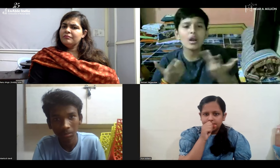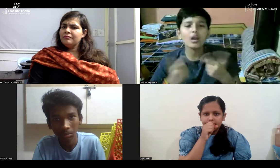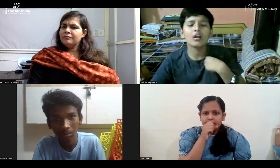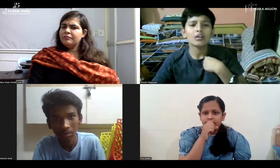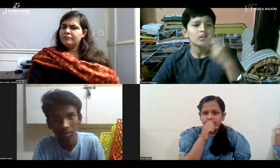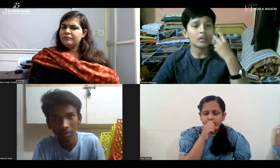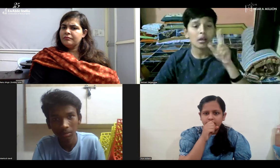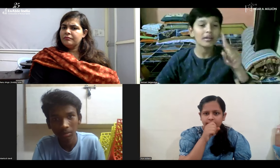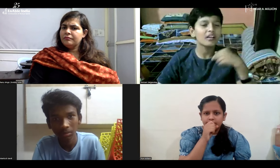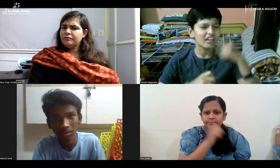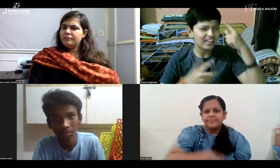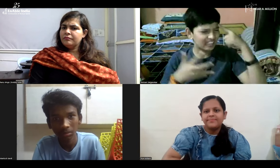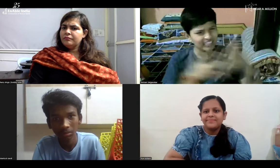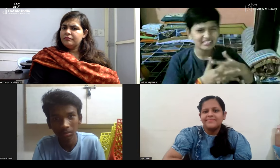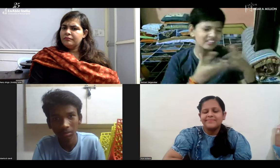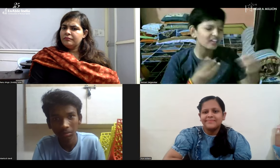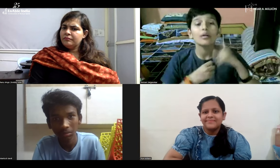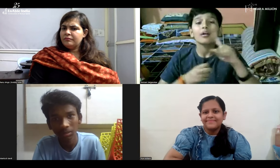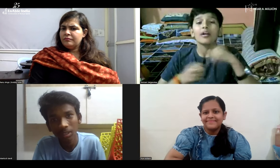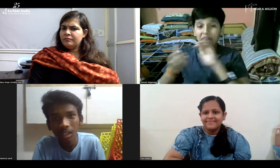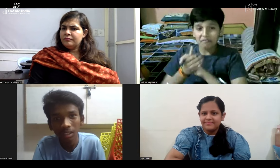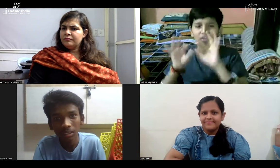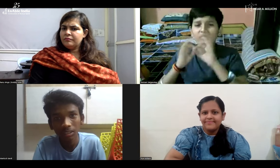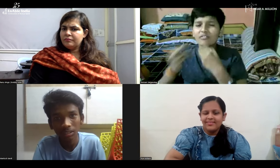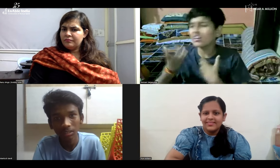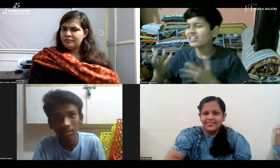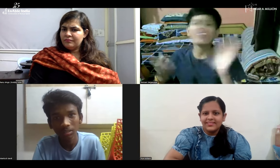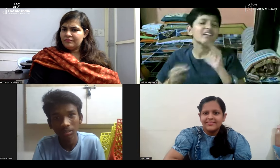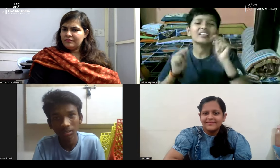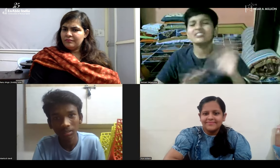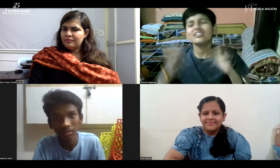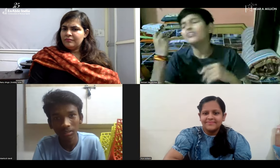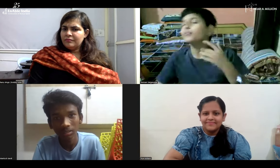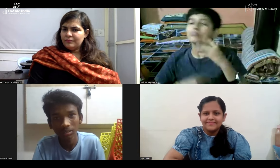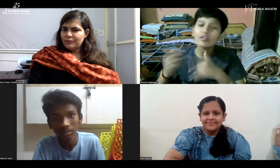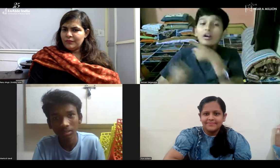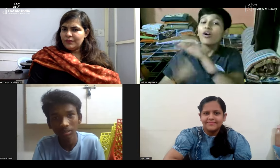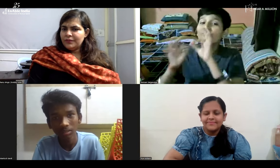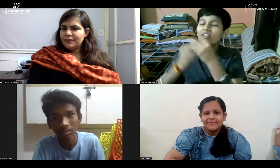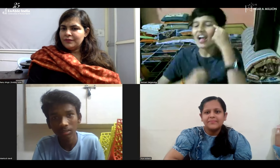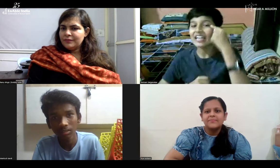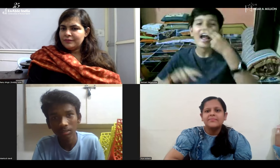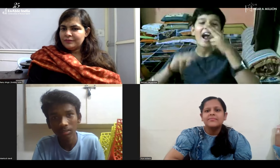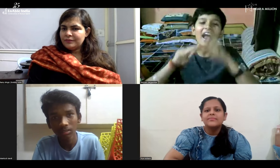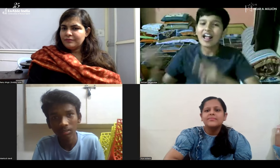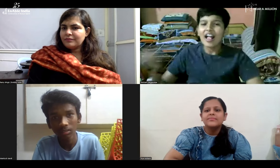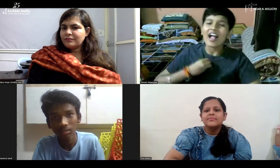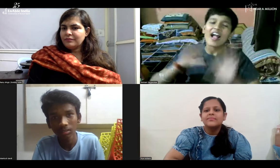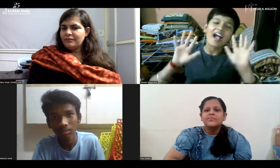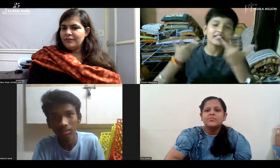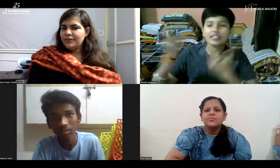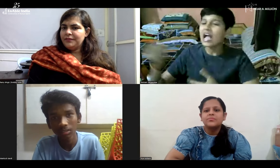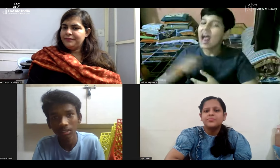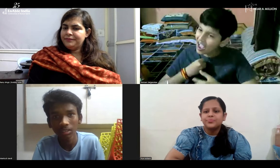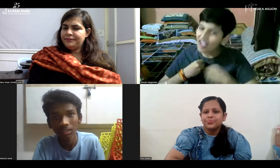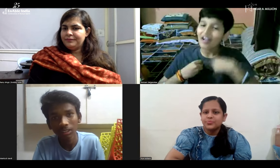like having fun, but it's not possible either to just always be into reading and studies. There should